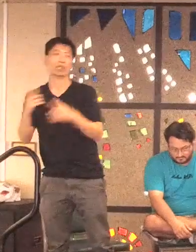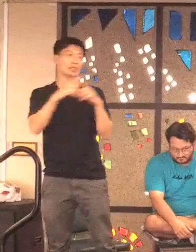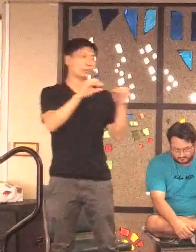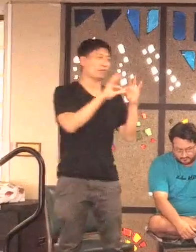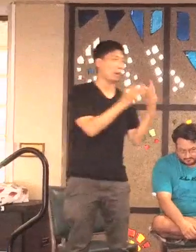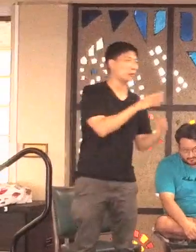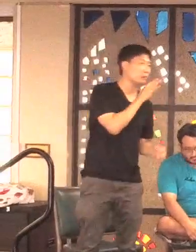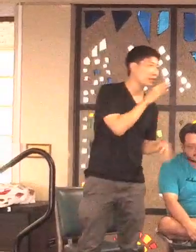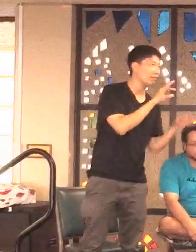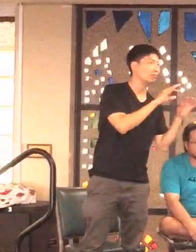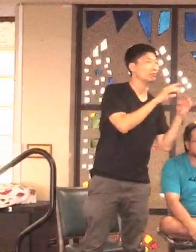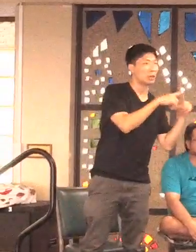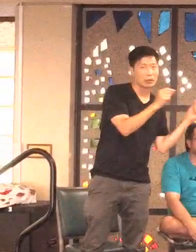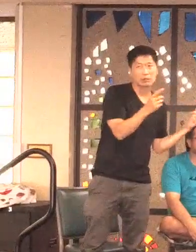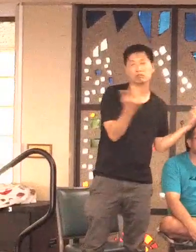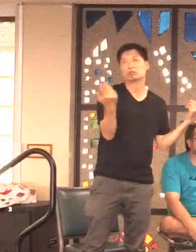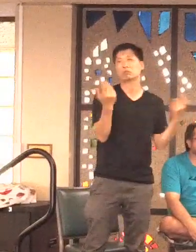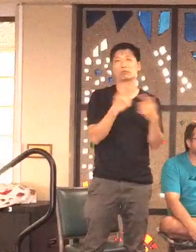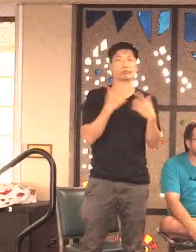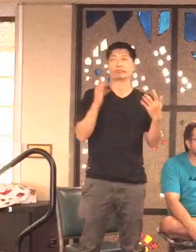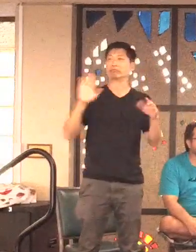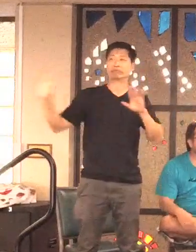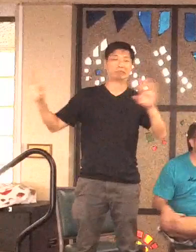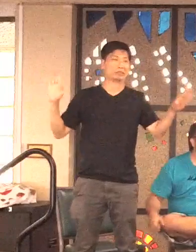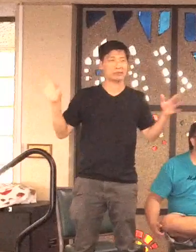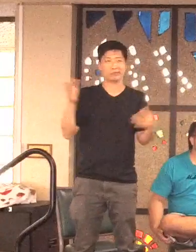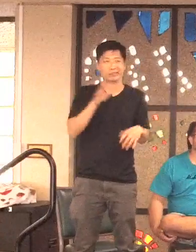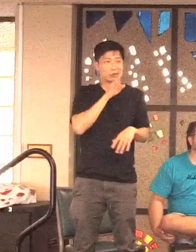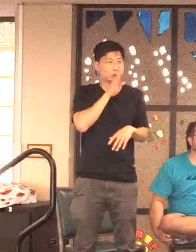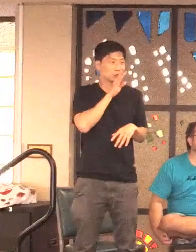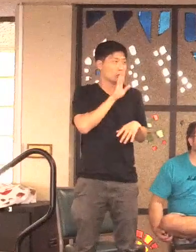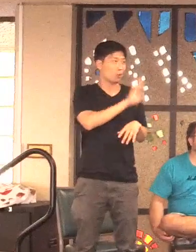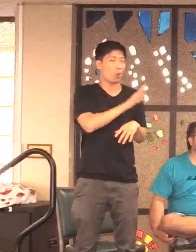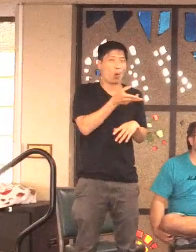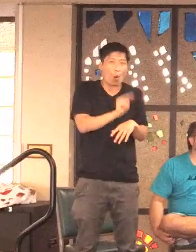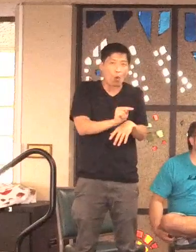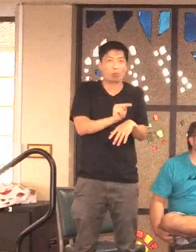family speaking Japanese, it's just speaking your